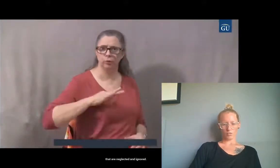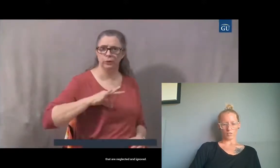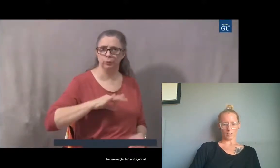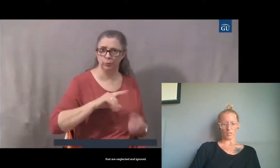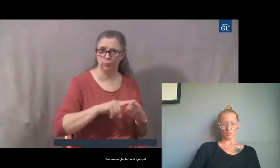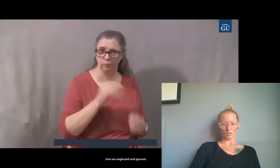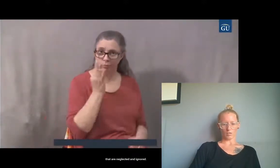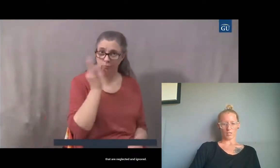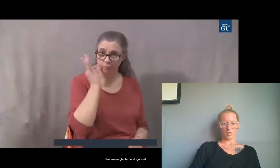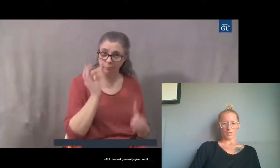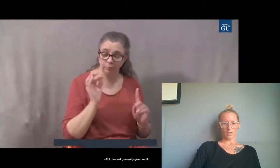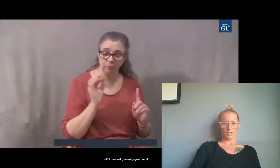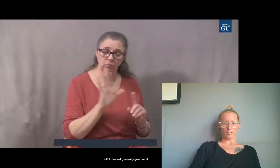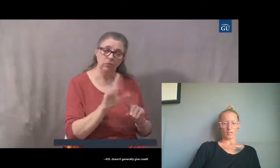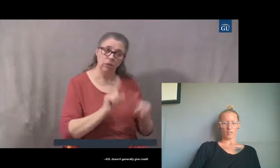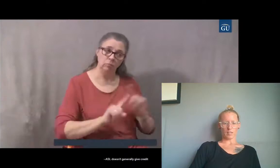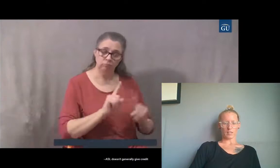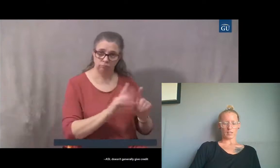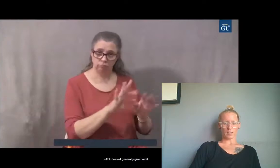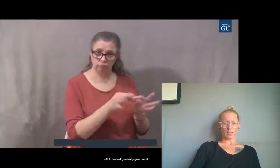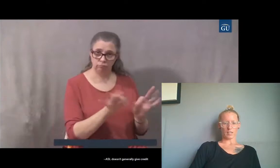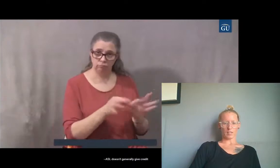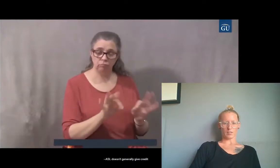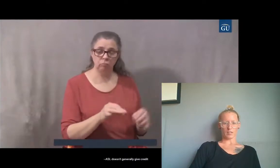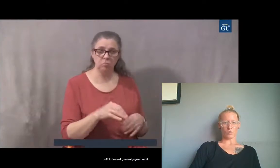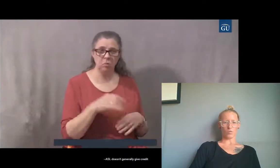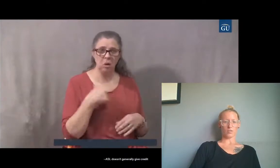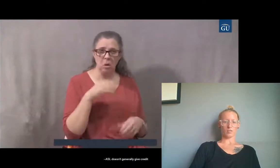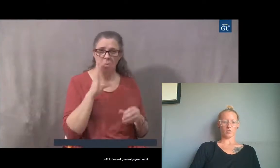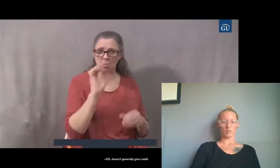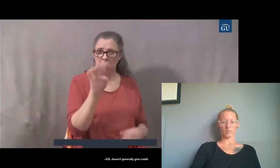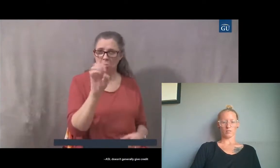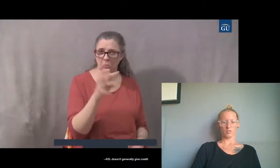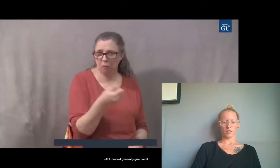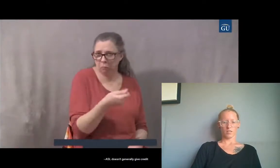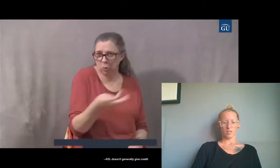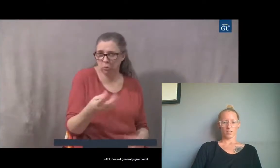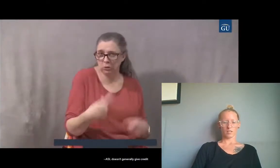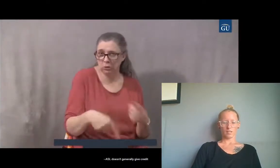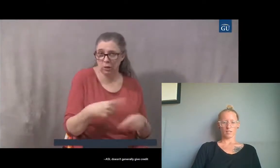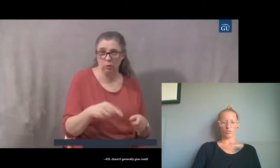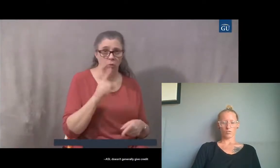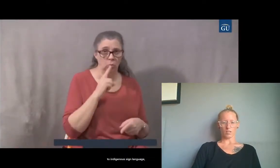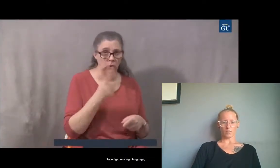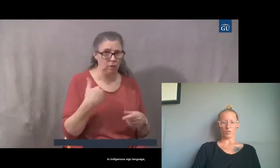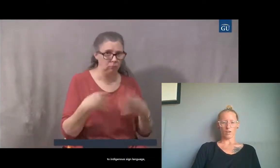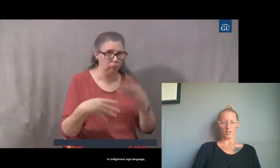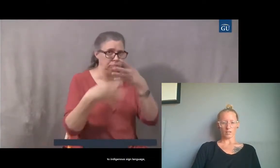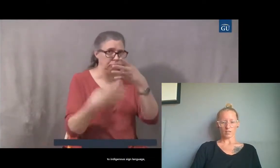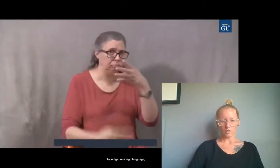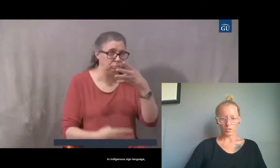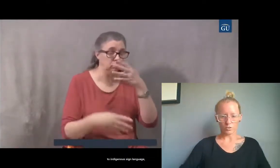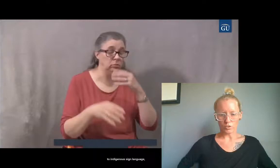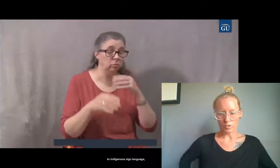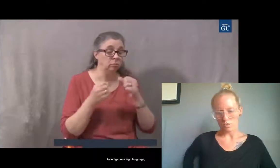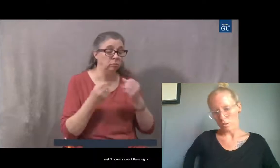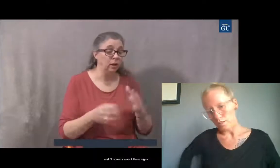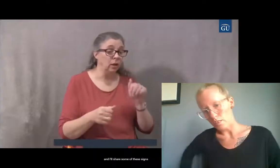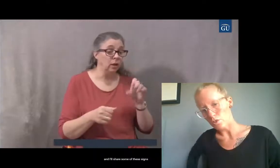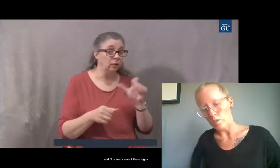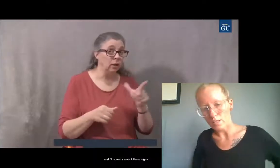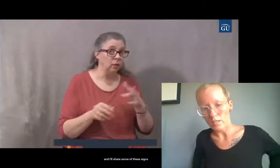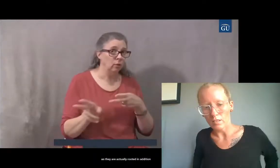of our history in those that are neglected and ignored? It doesn't usually give credit to